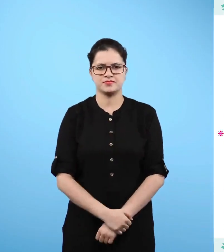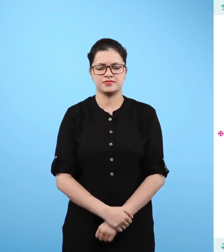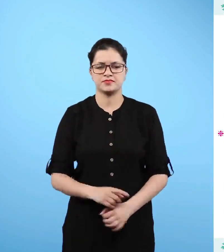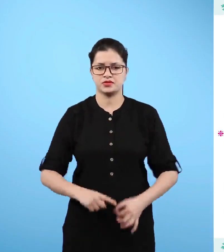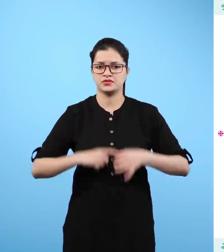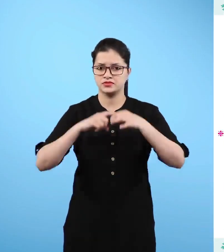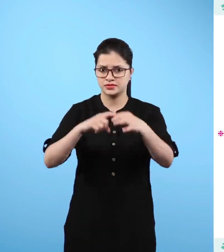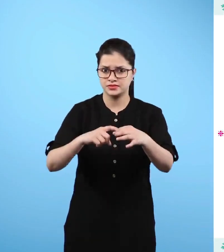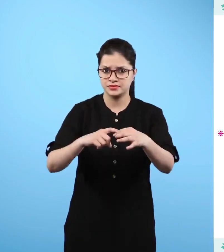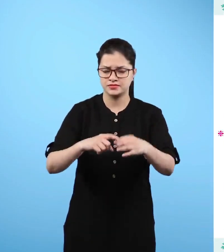Question: